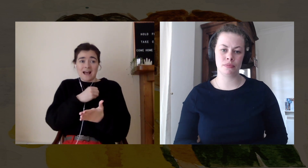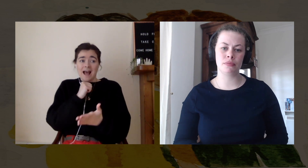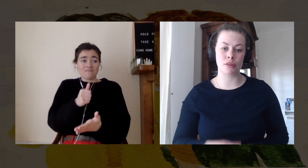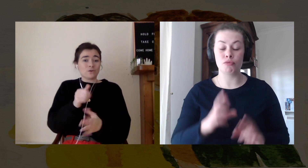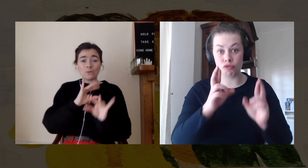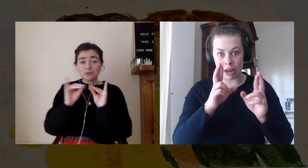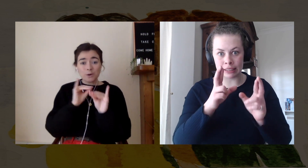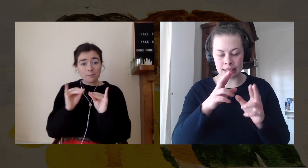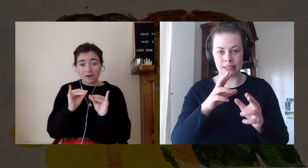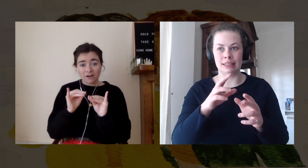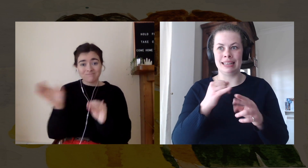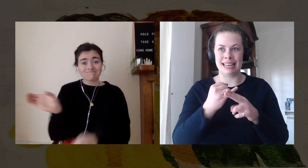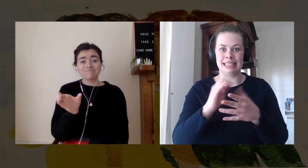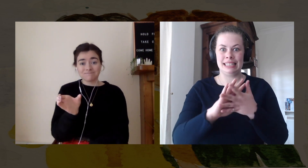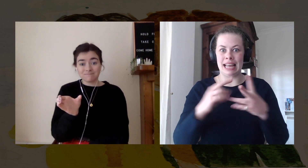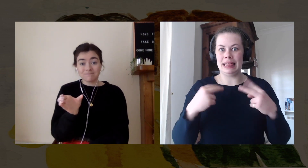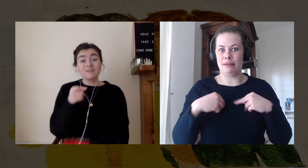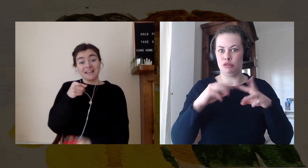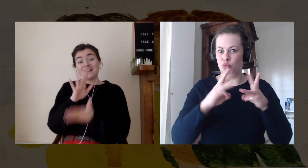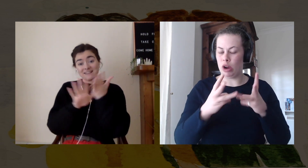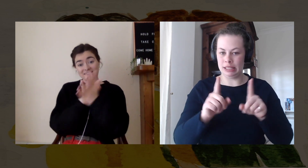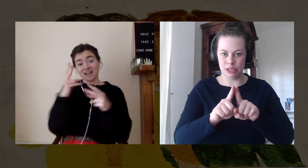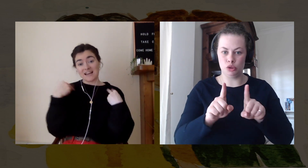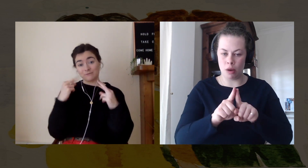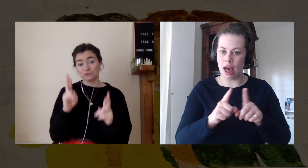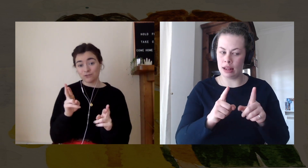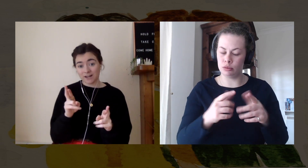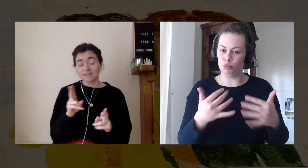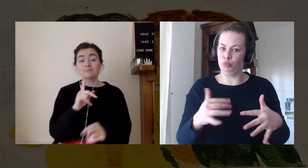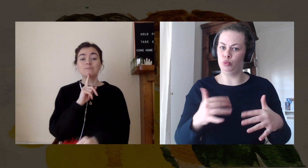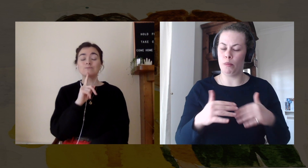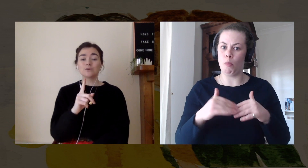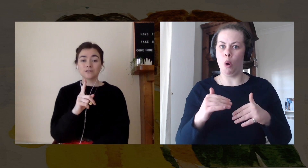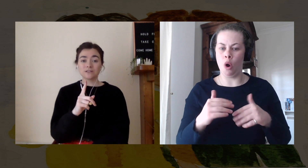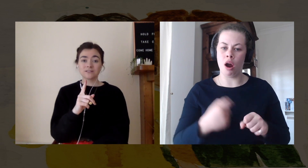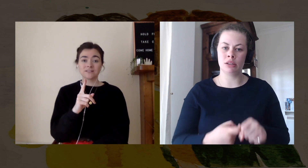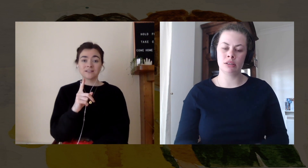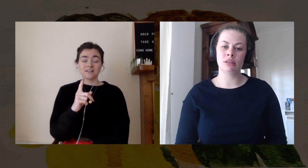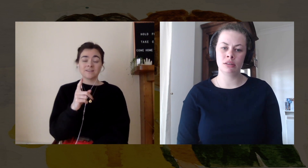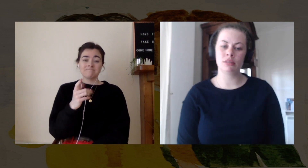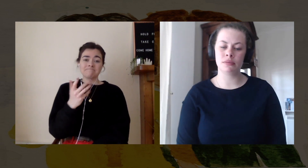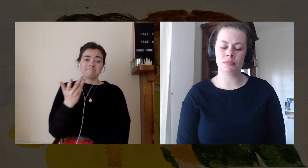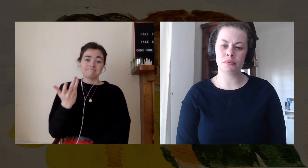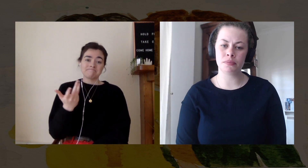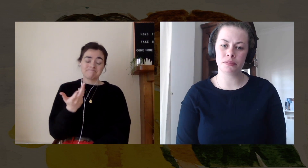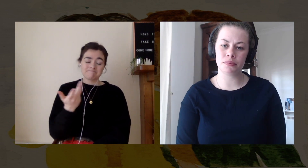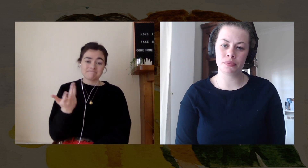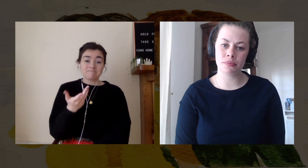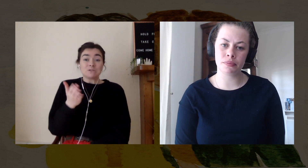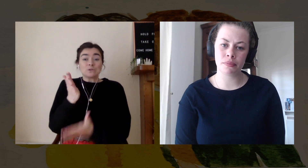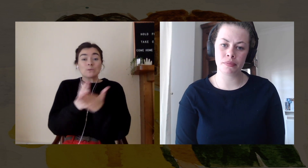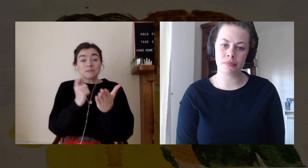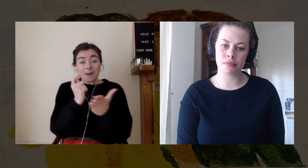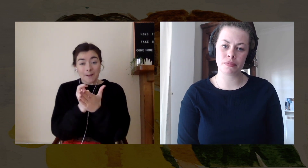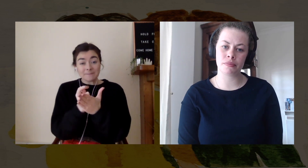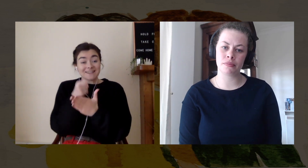yeah. But sometimes to actually protect yourself